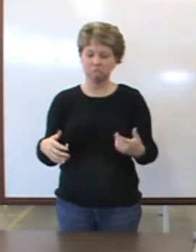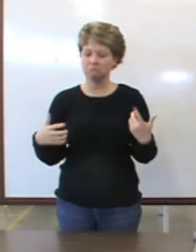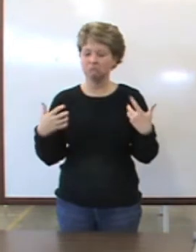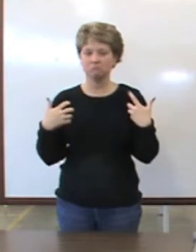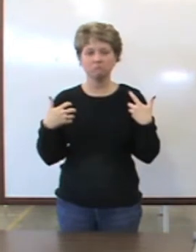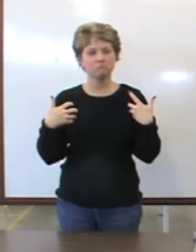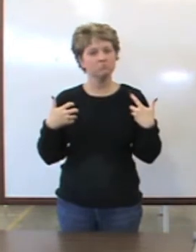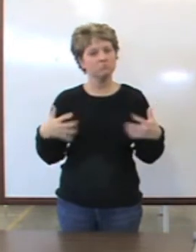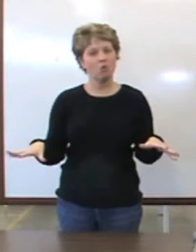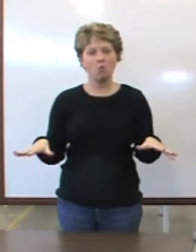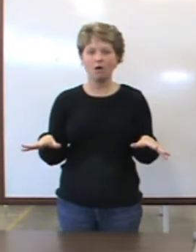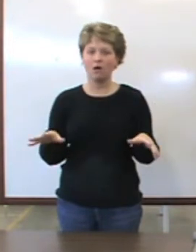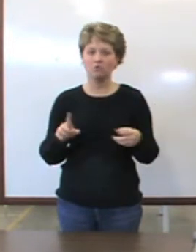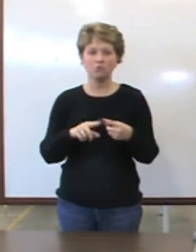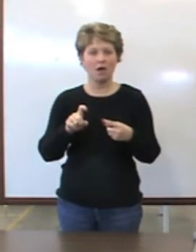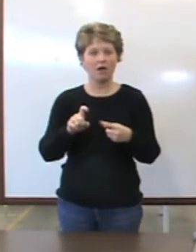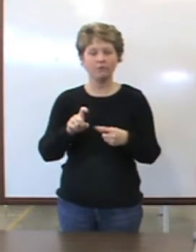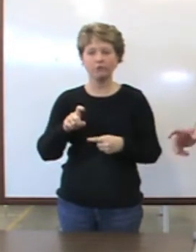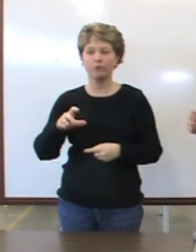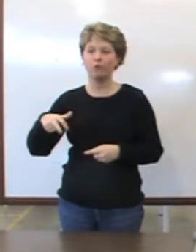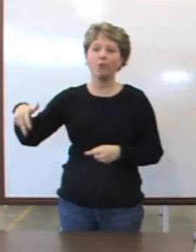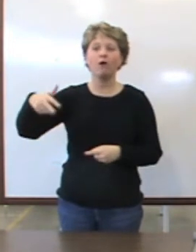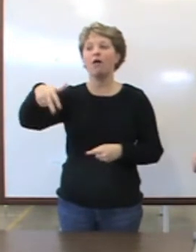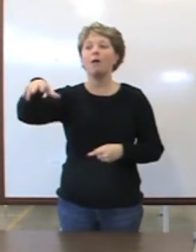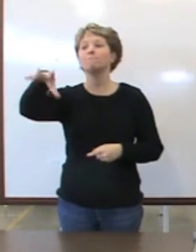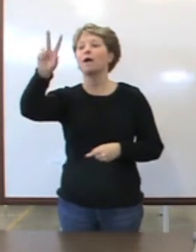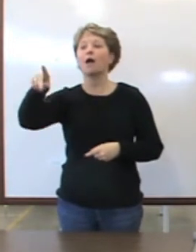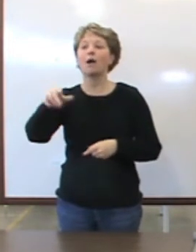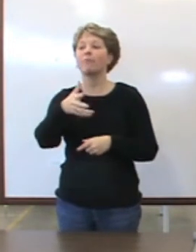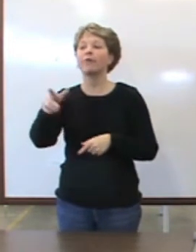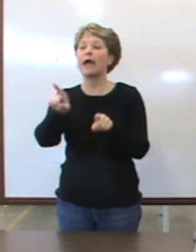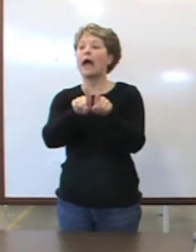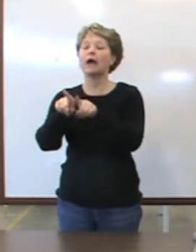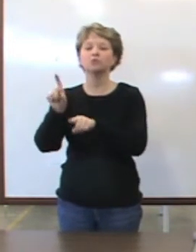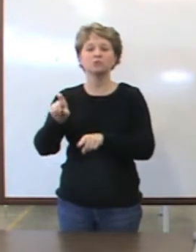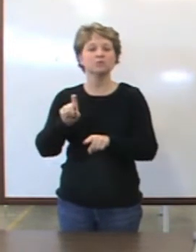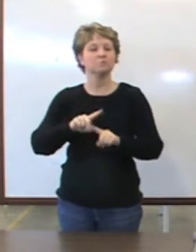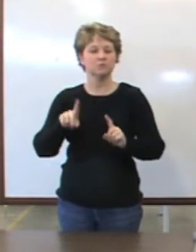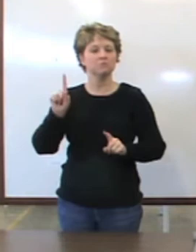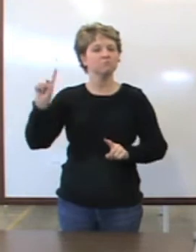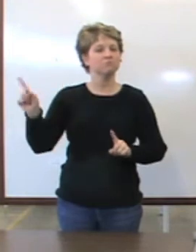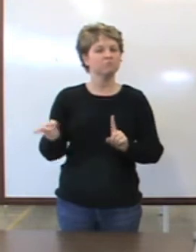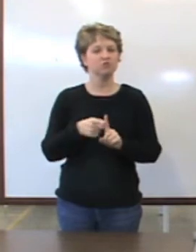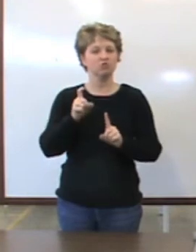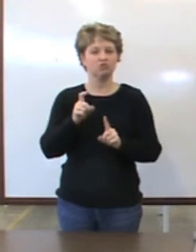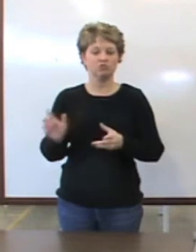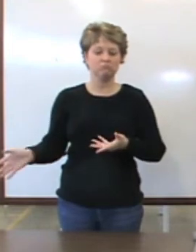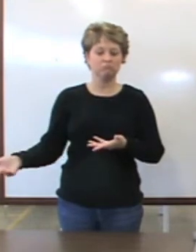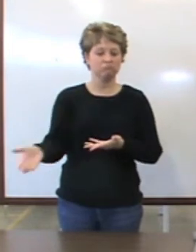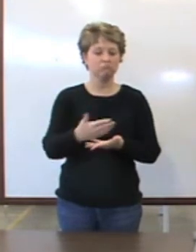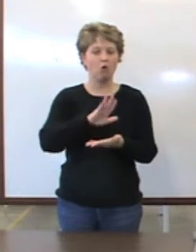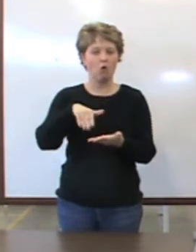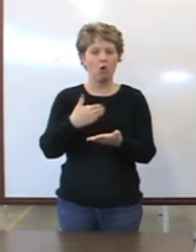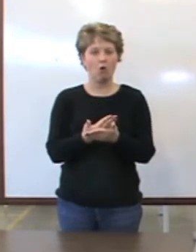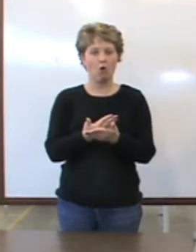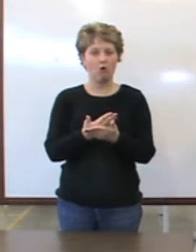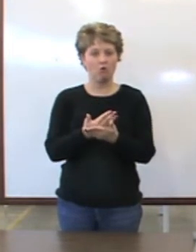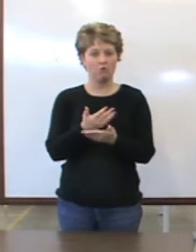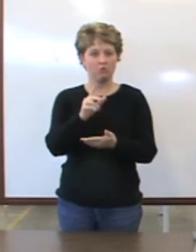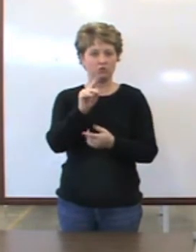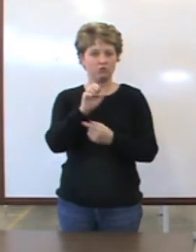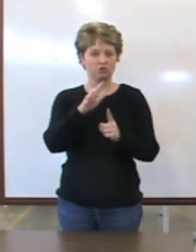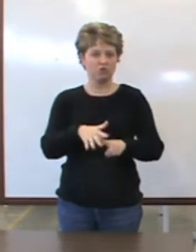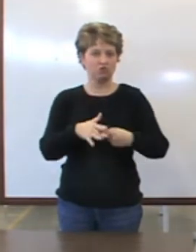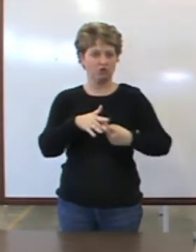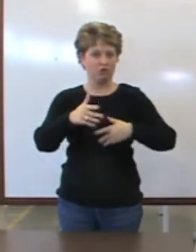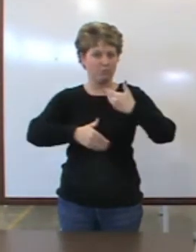to be wandering around, picking up things as you need them. Gather it all together and then start the process. I